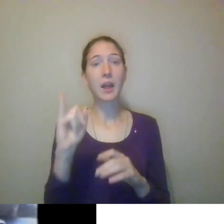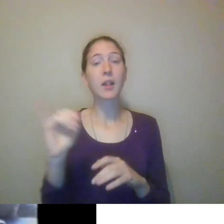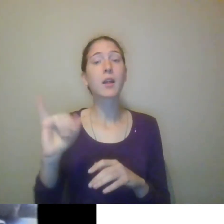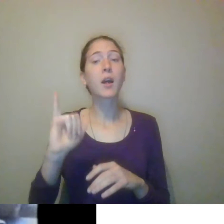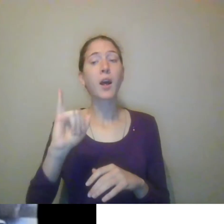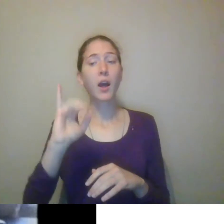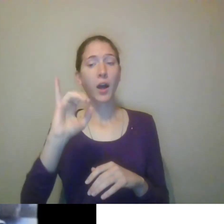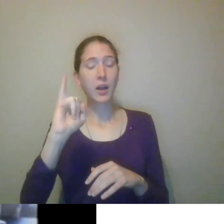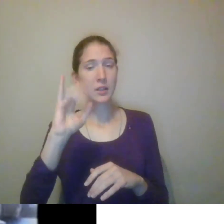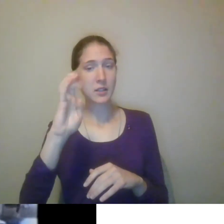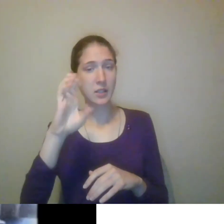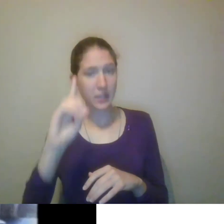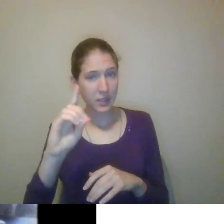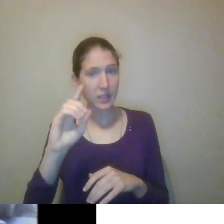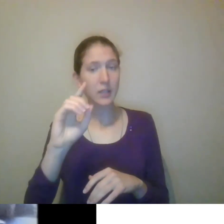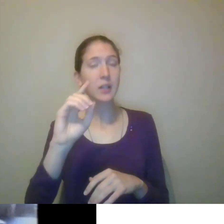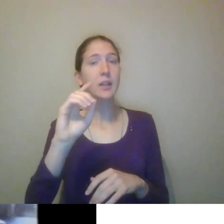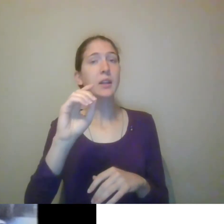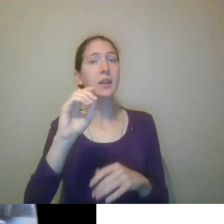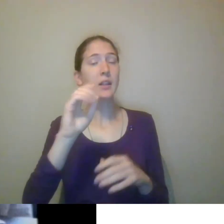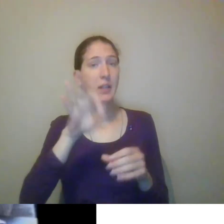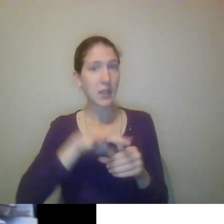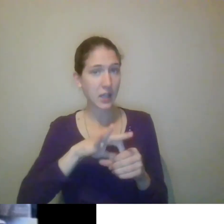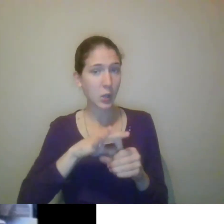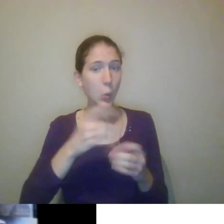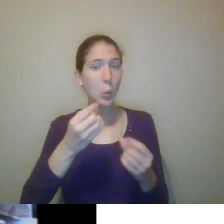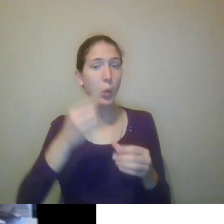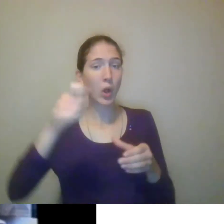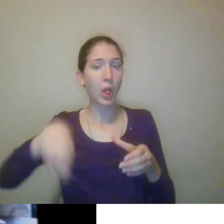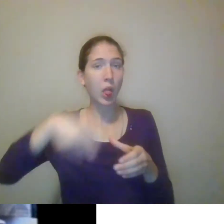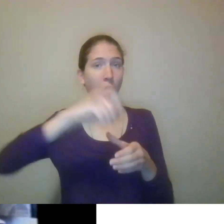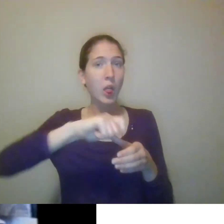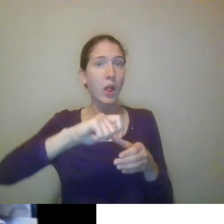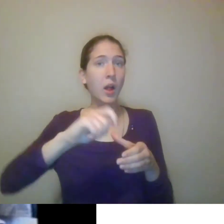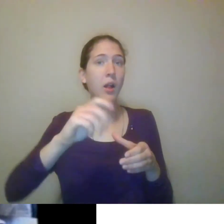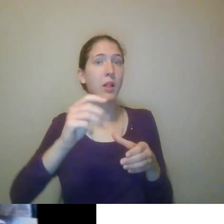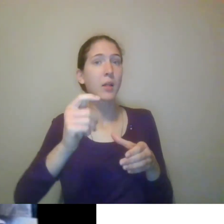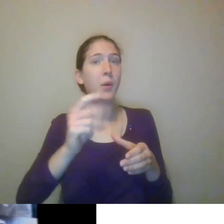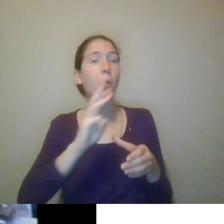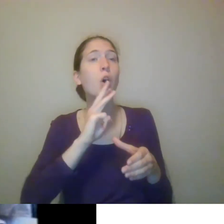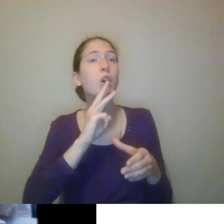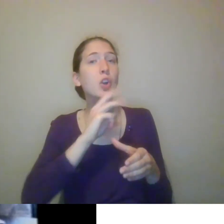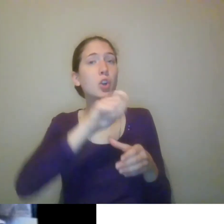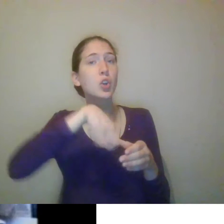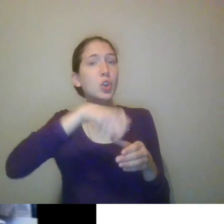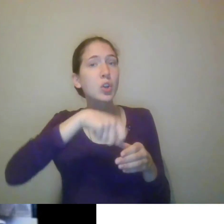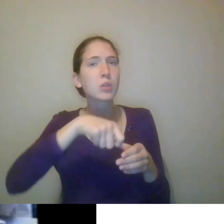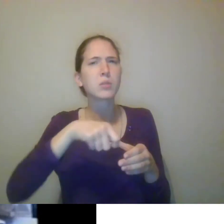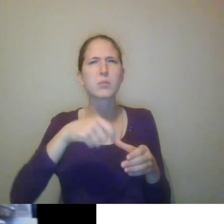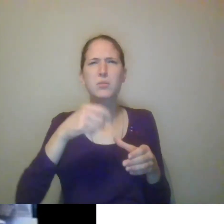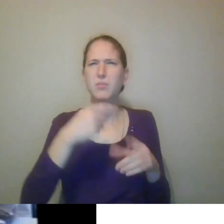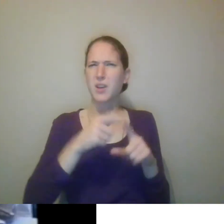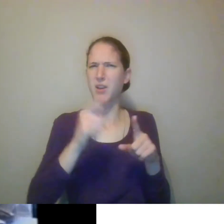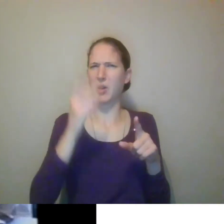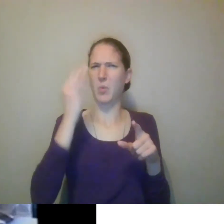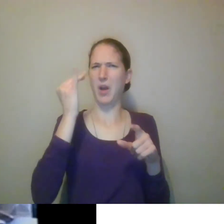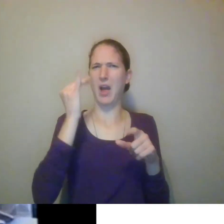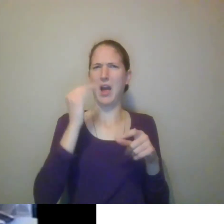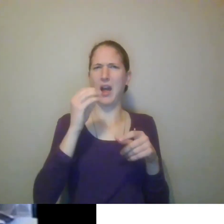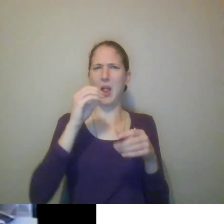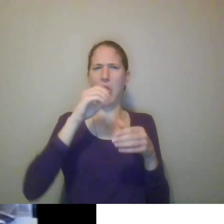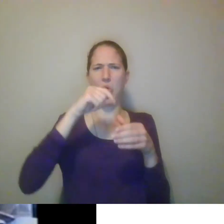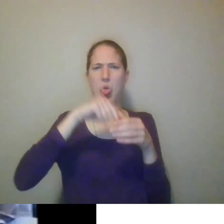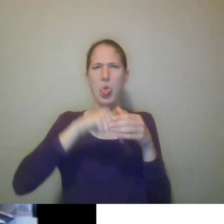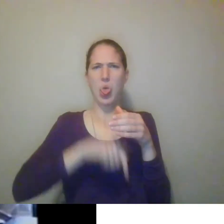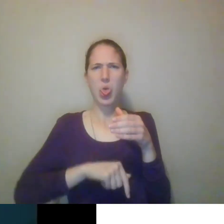tea or something, and you just put one of those little scoops in, and then put a little water in it to mix it up. Yes. Well, how come it sinks to the bottom if it's supposed to happen